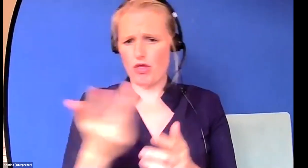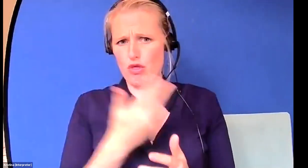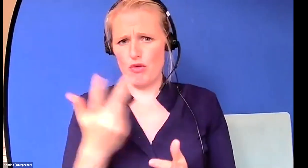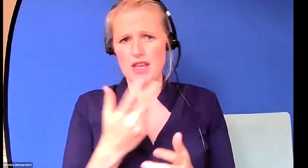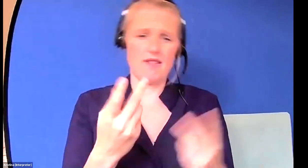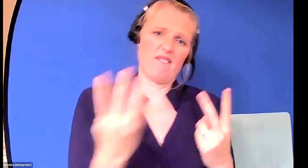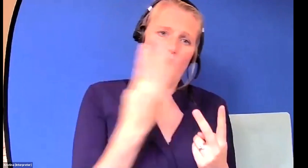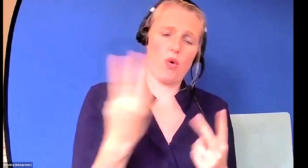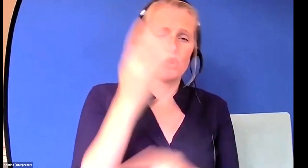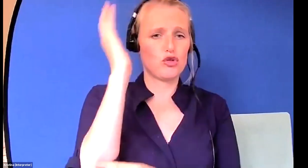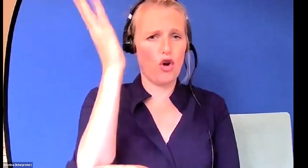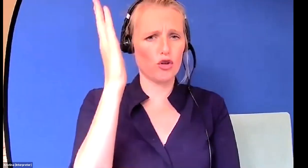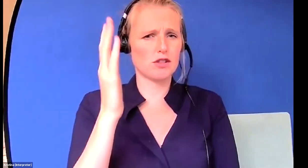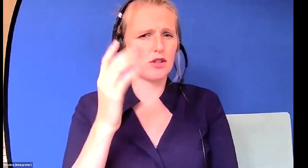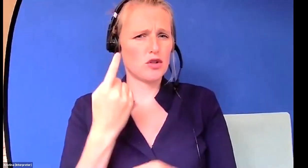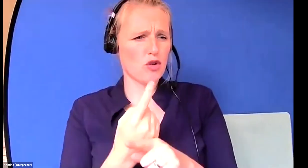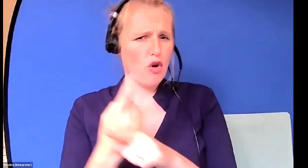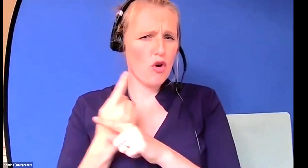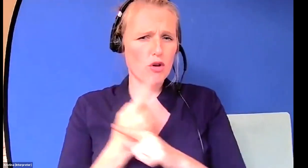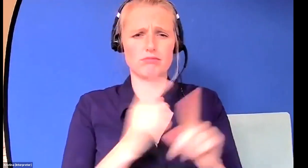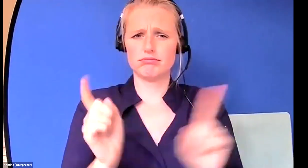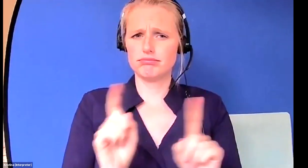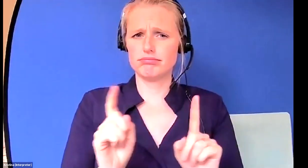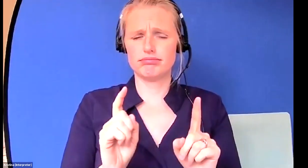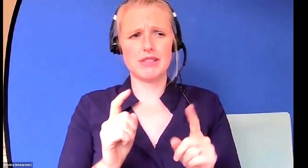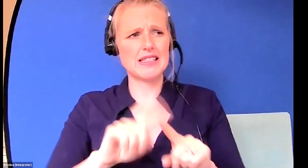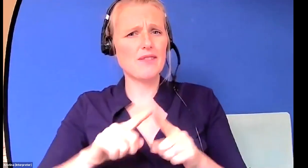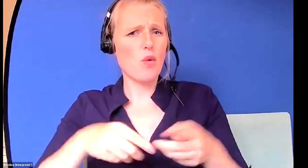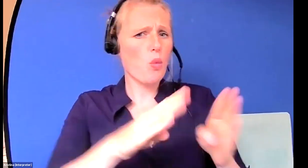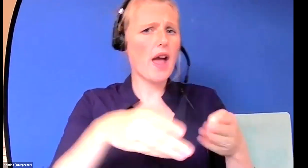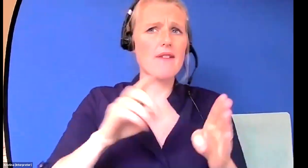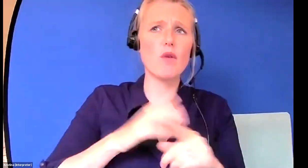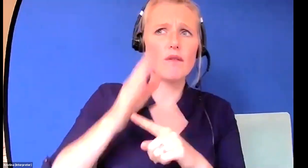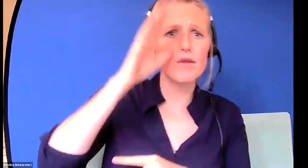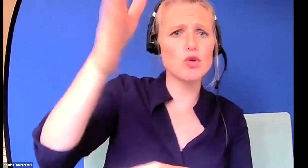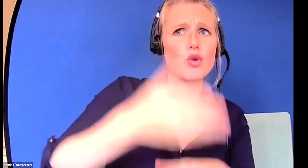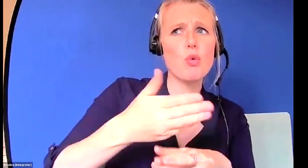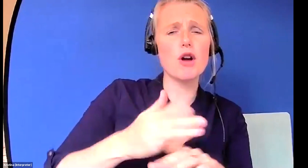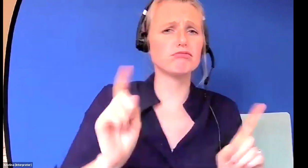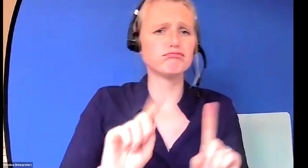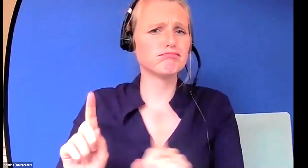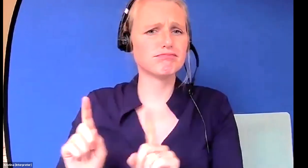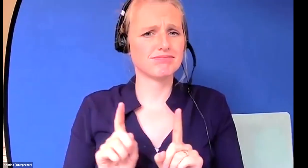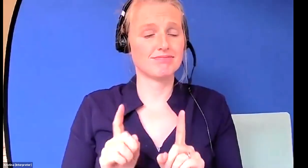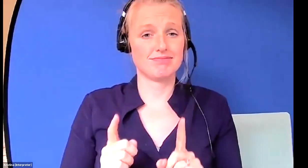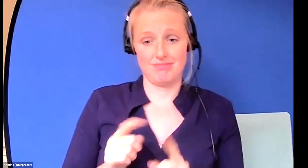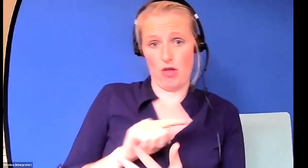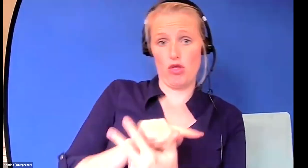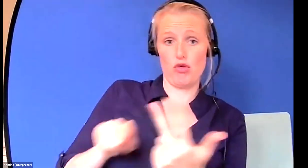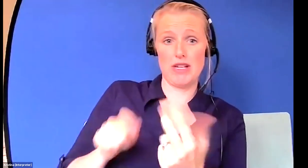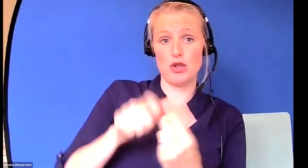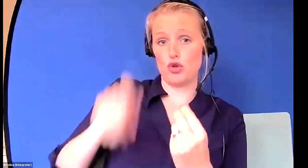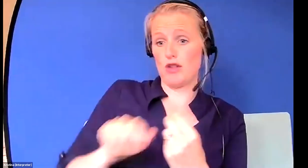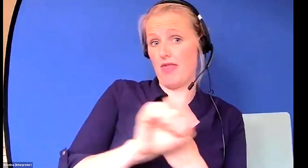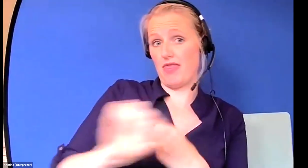today to explore the many different routes we may wish to consider for our future. For me, the work the students will present